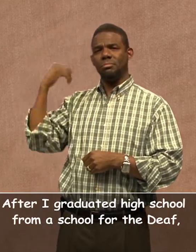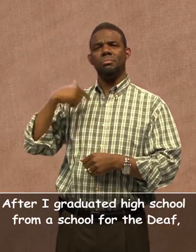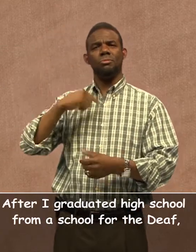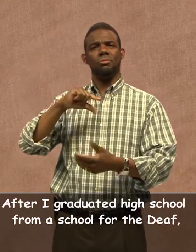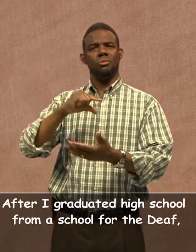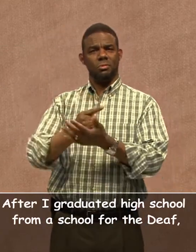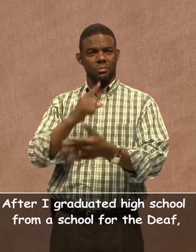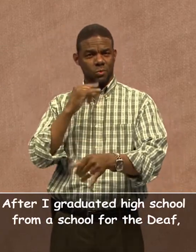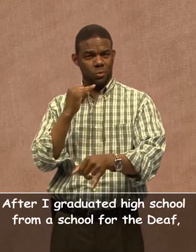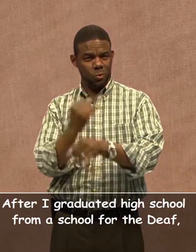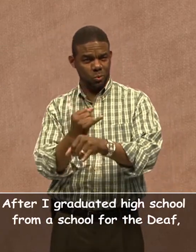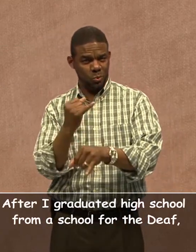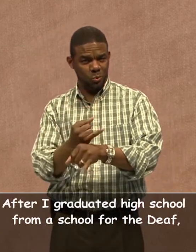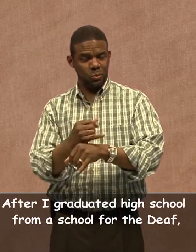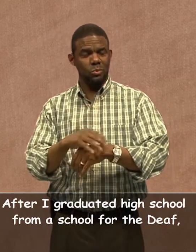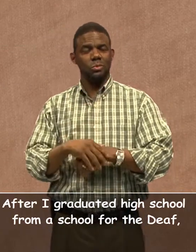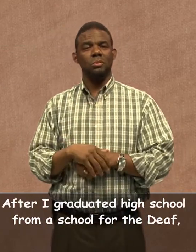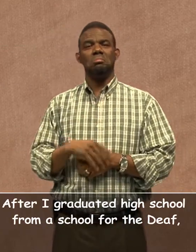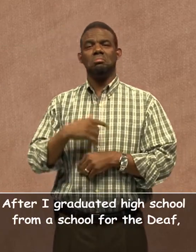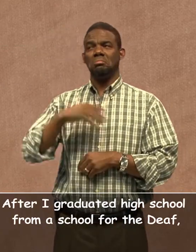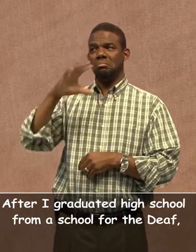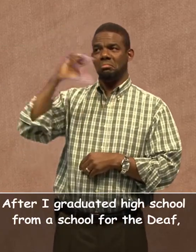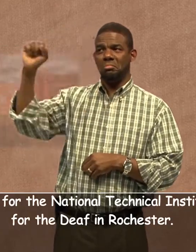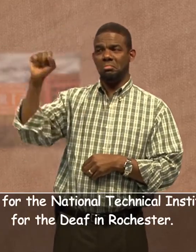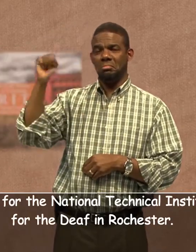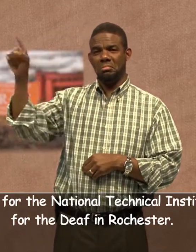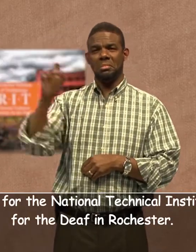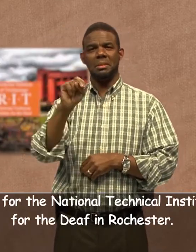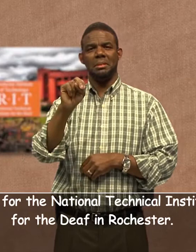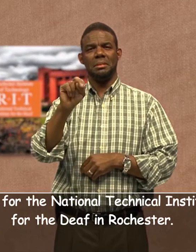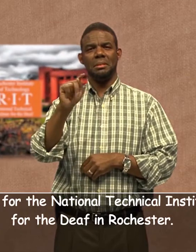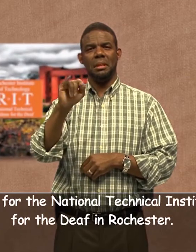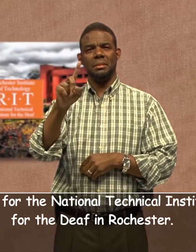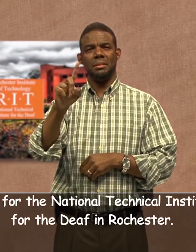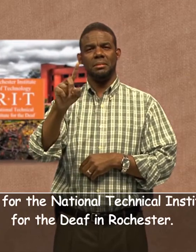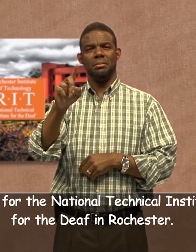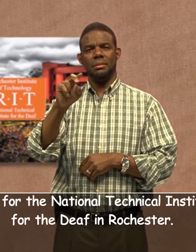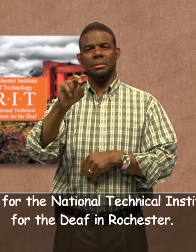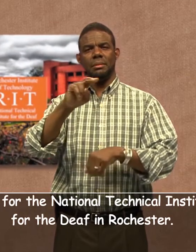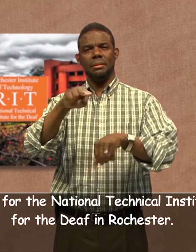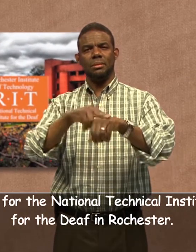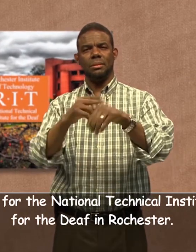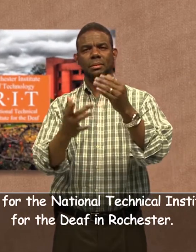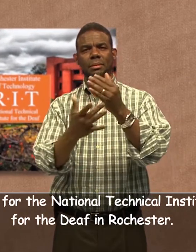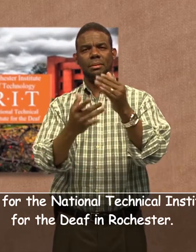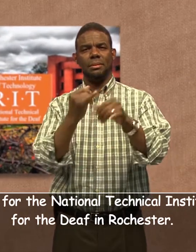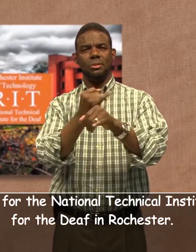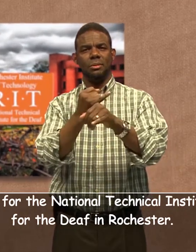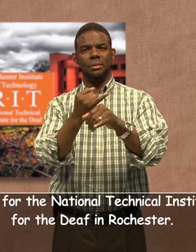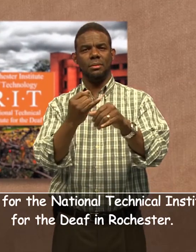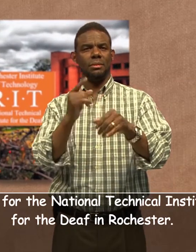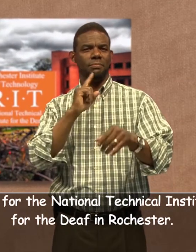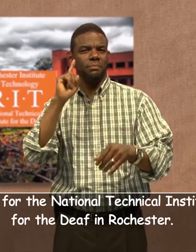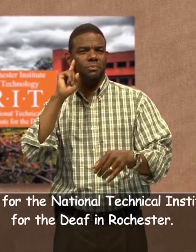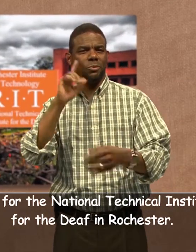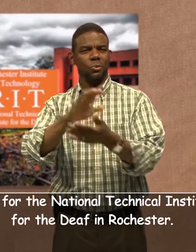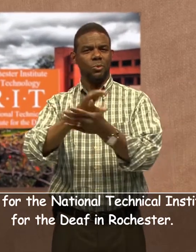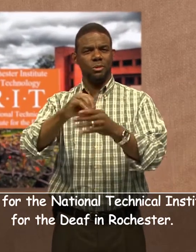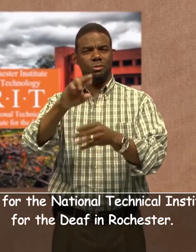After I graduated from high school, from a school for the deaf, I left for the National Technical